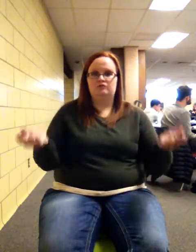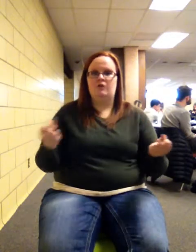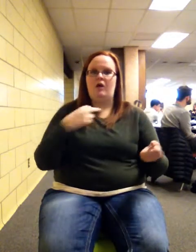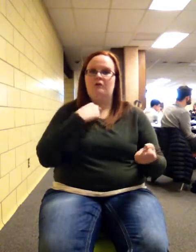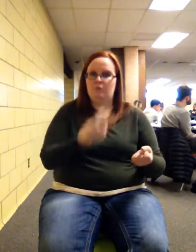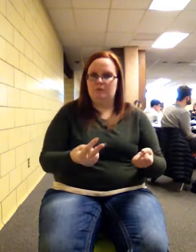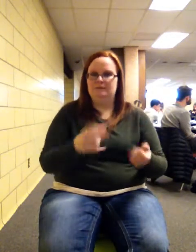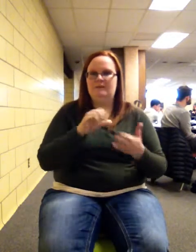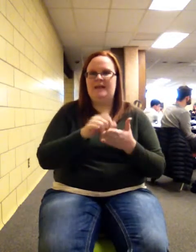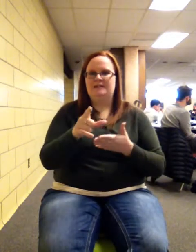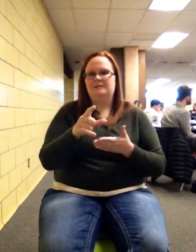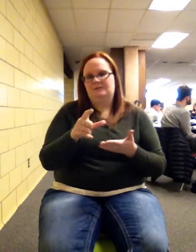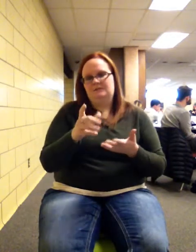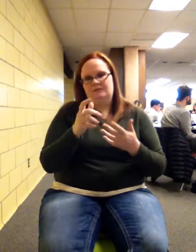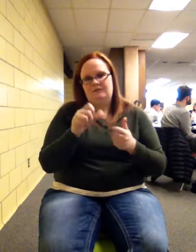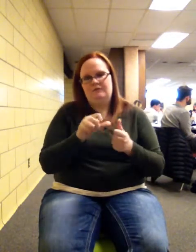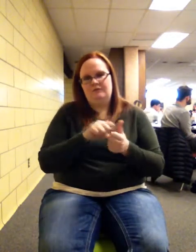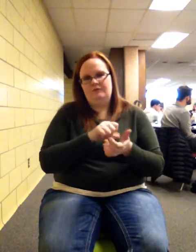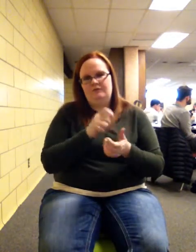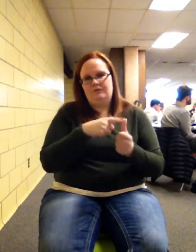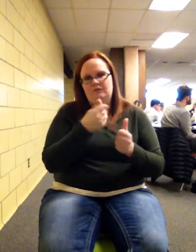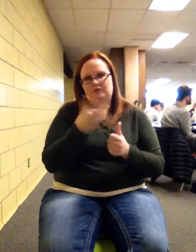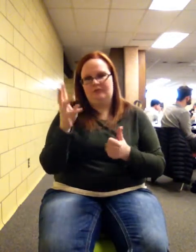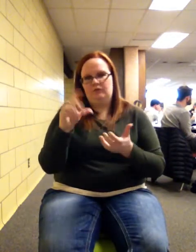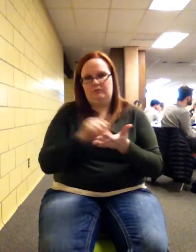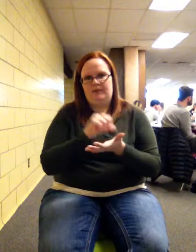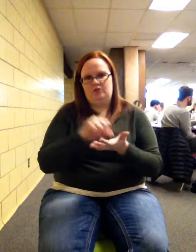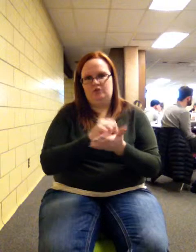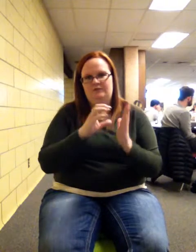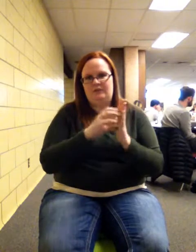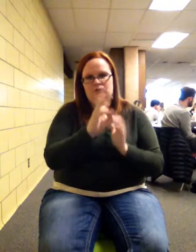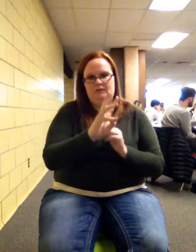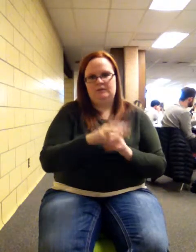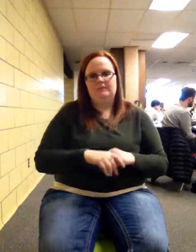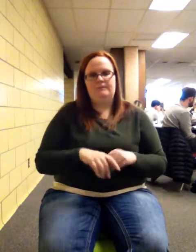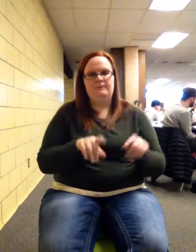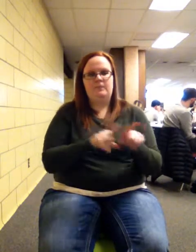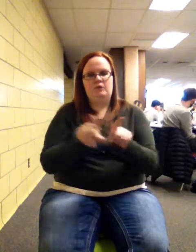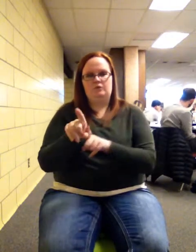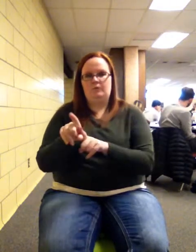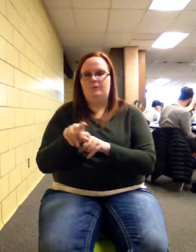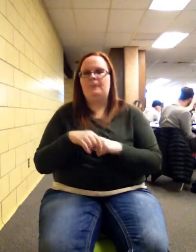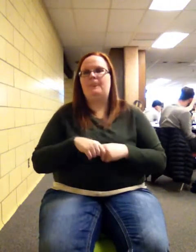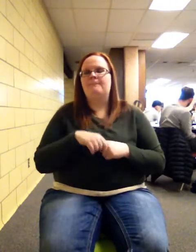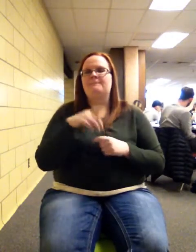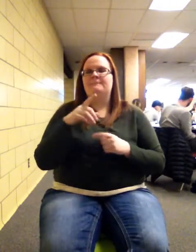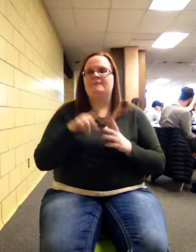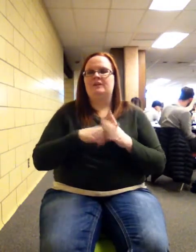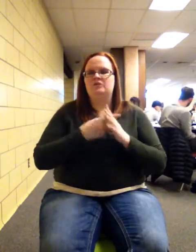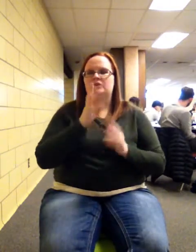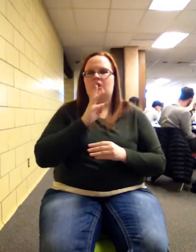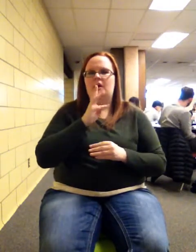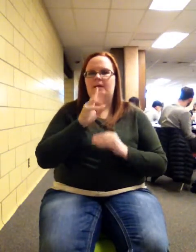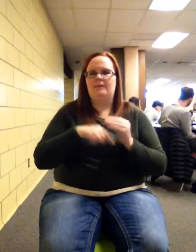Also on the bottom of page 90, they start talking about initial public offering. Initial